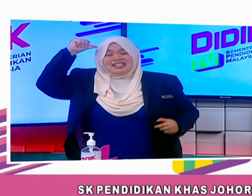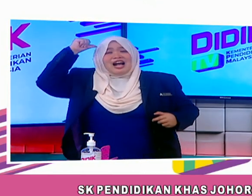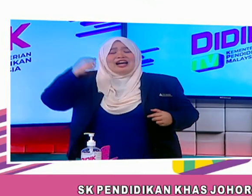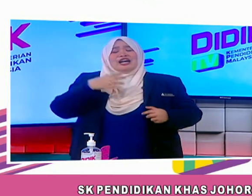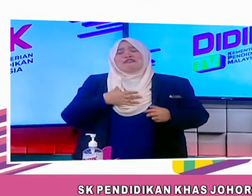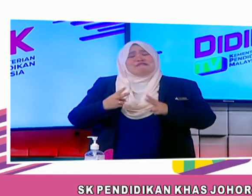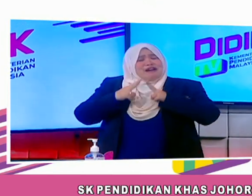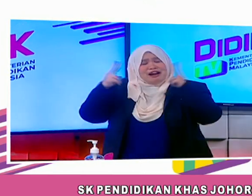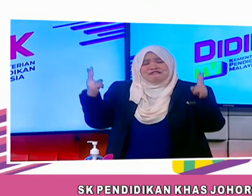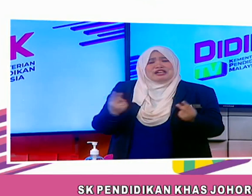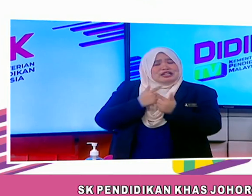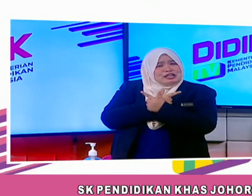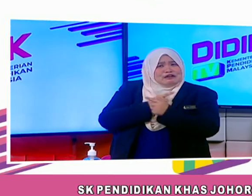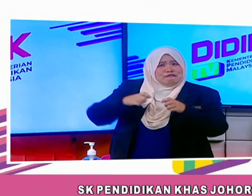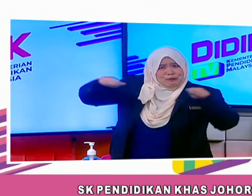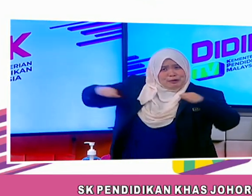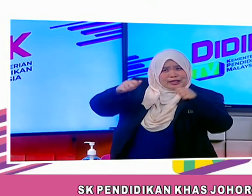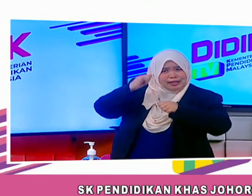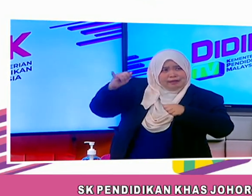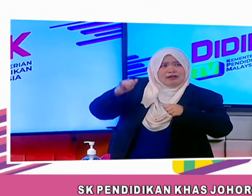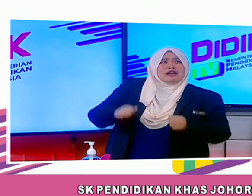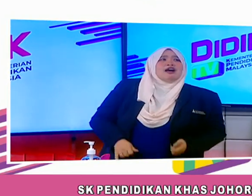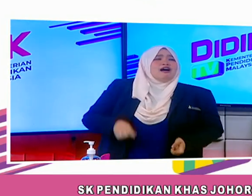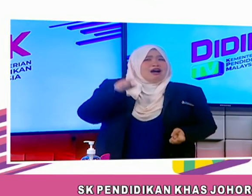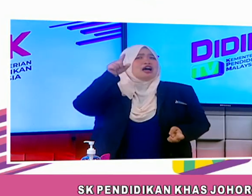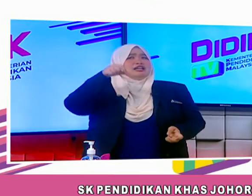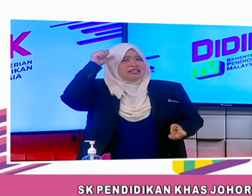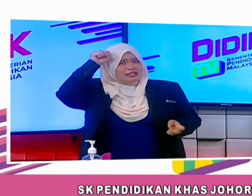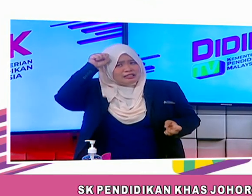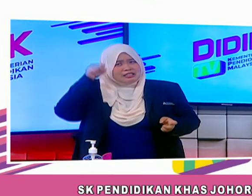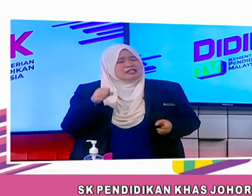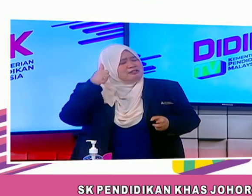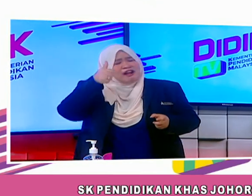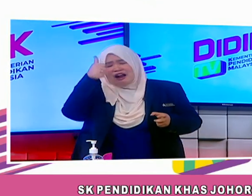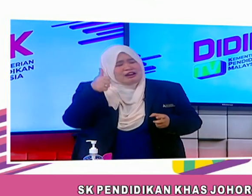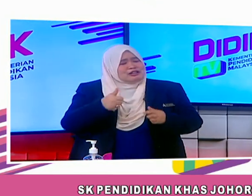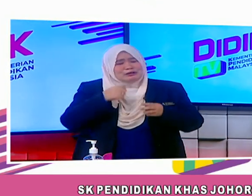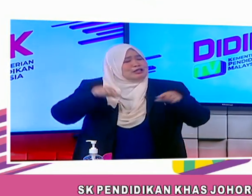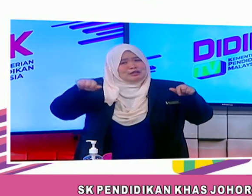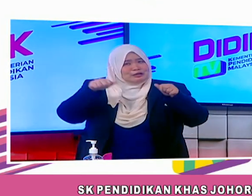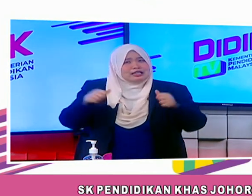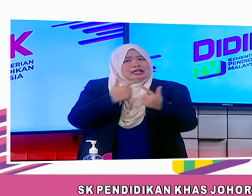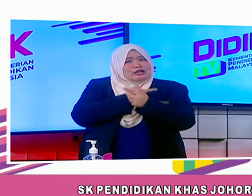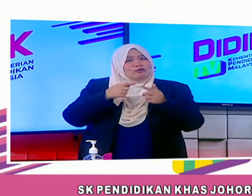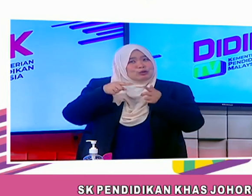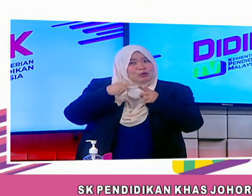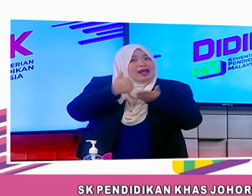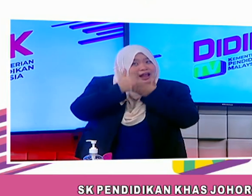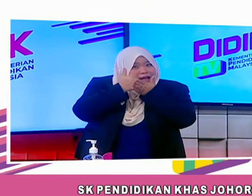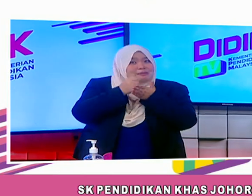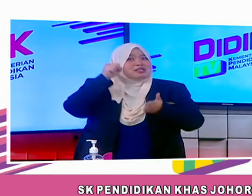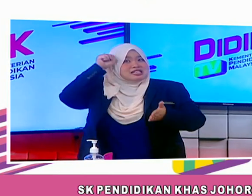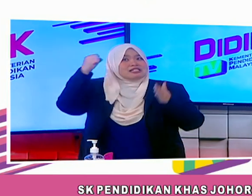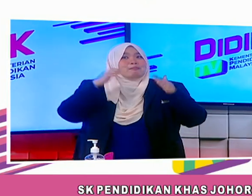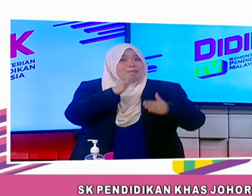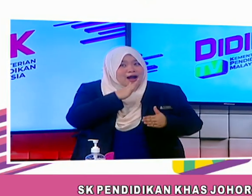Hi! Adam very love cooking. He very good at cooking, love to